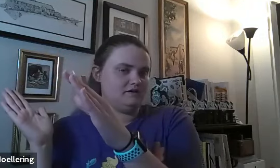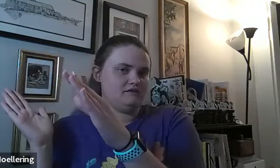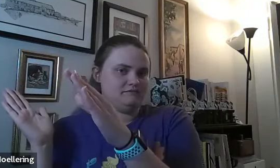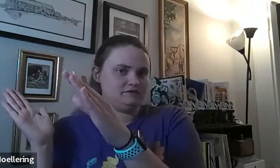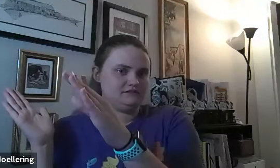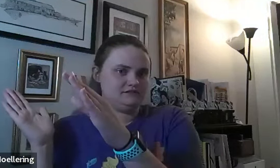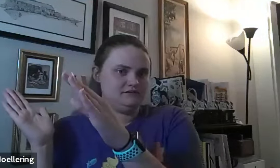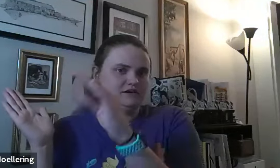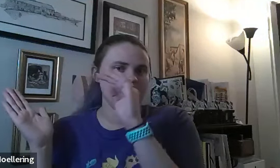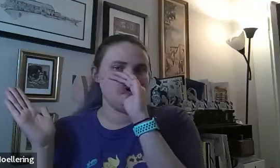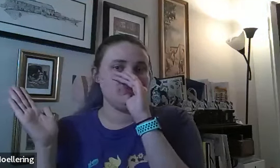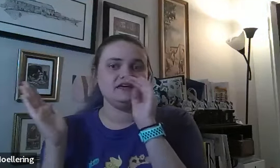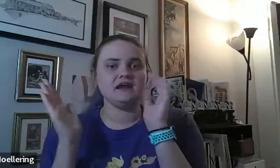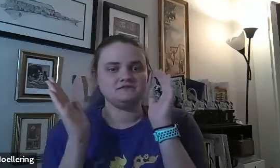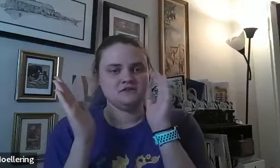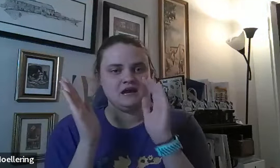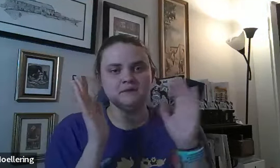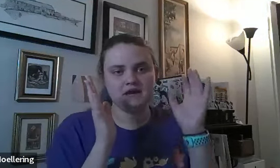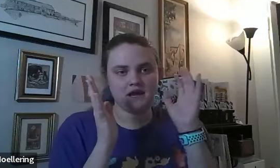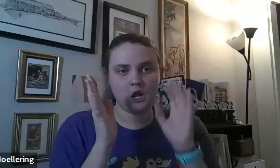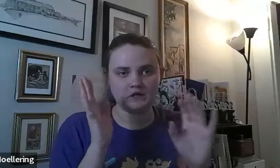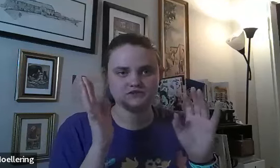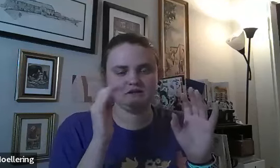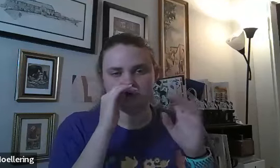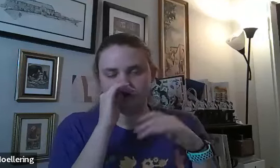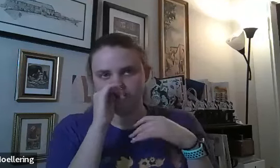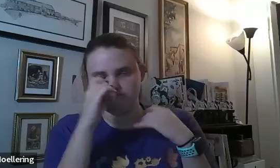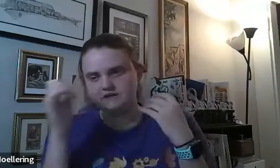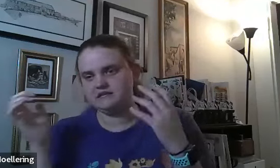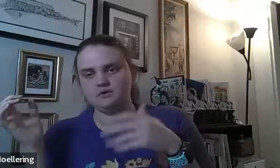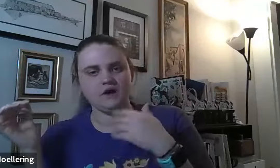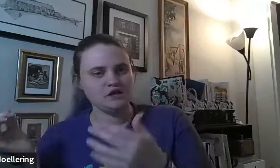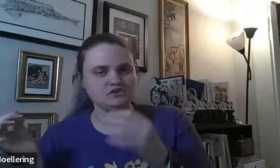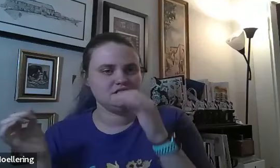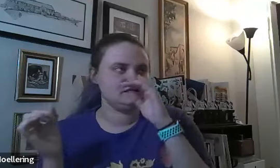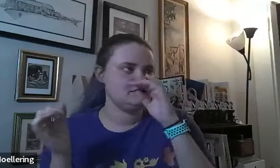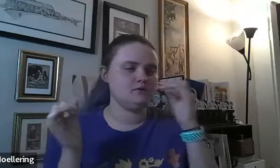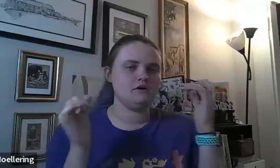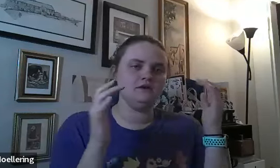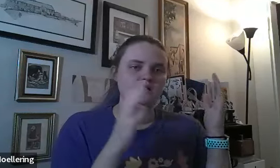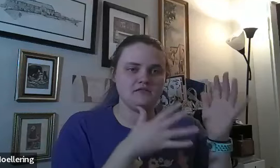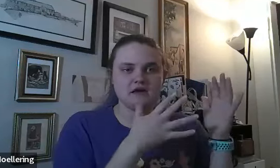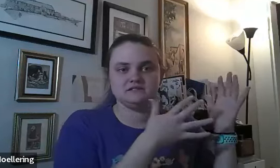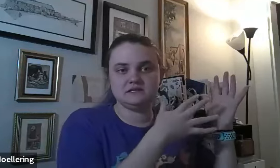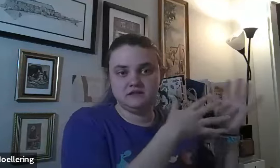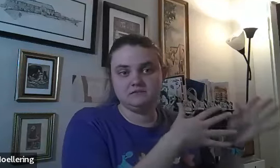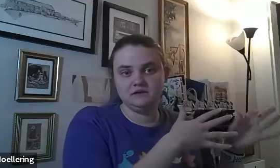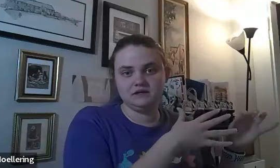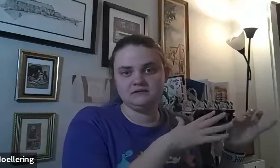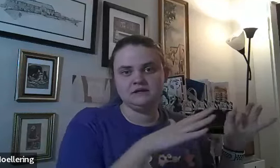25 first. And then after that, I might add 100, like a example of 100, example of 1,000, and then 1,000,000,